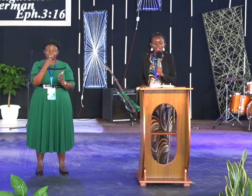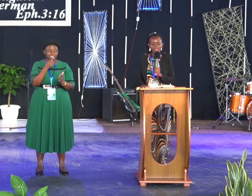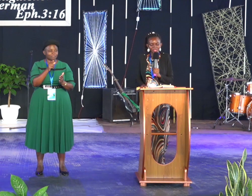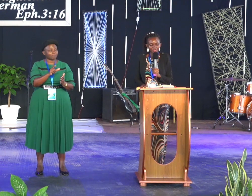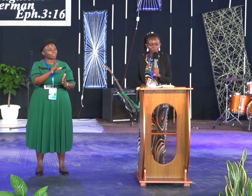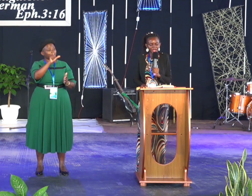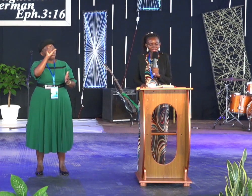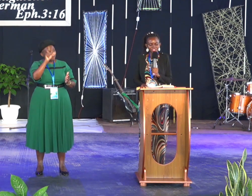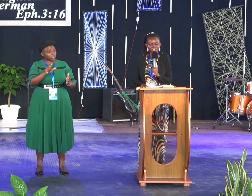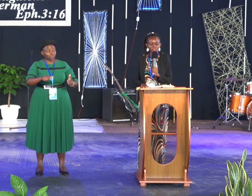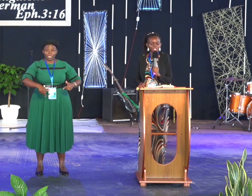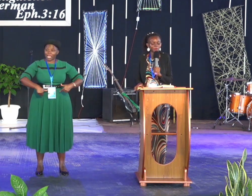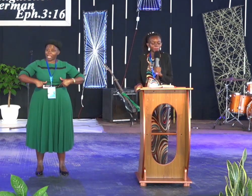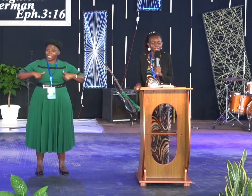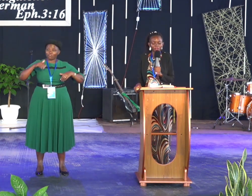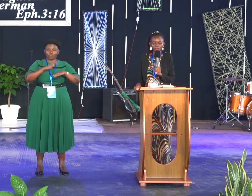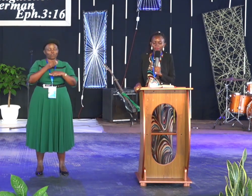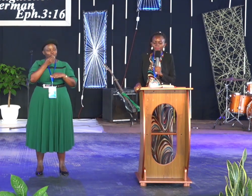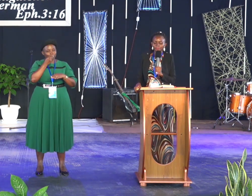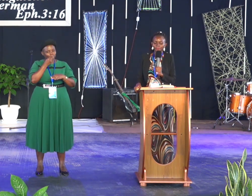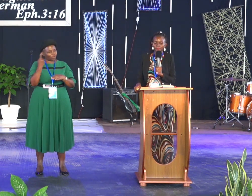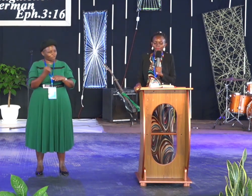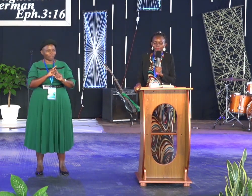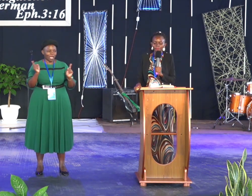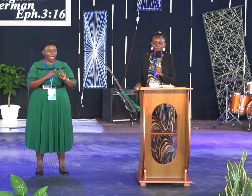man shall not live by bread alone,